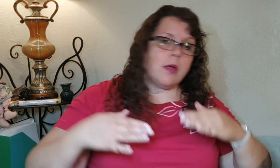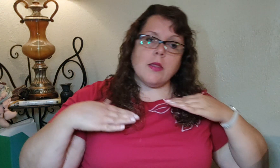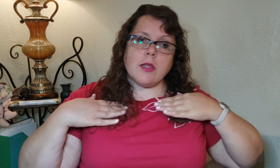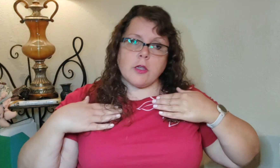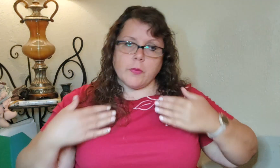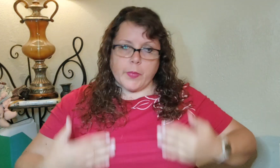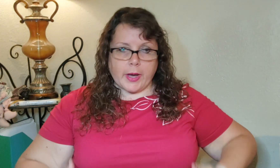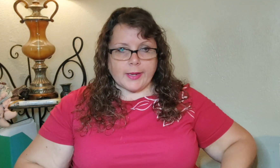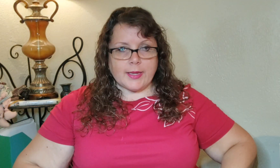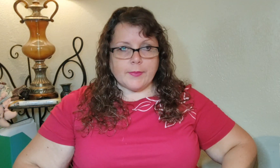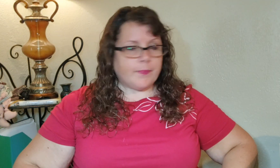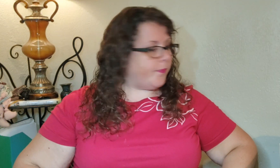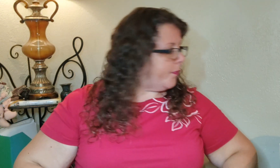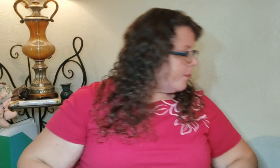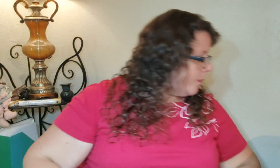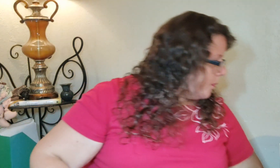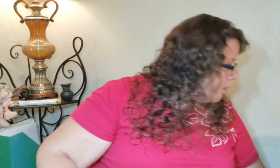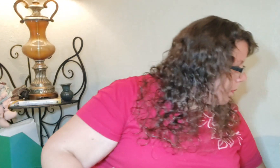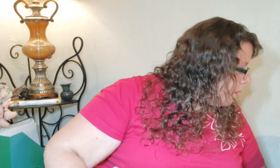and then your body,